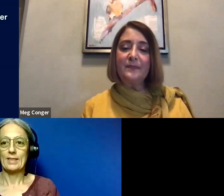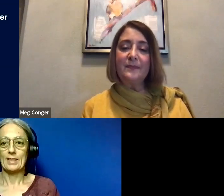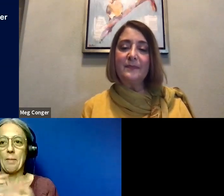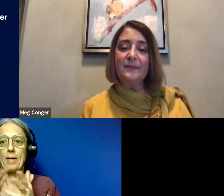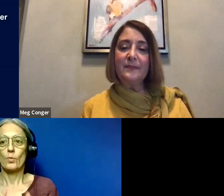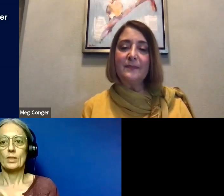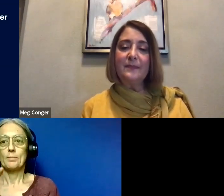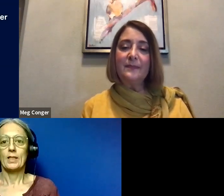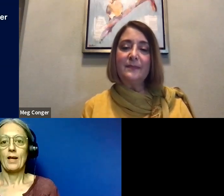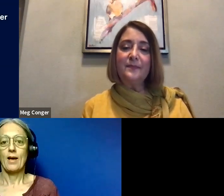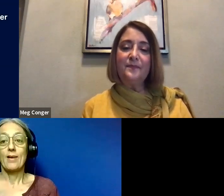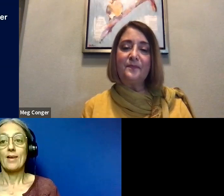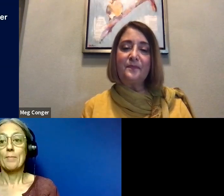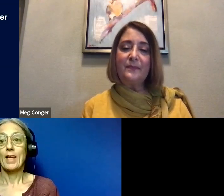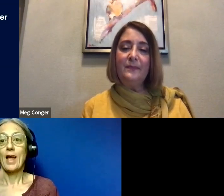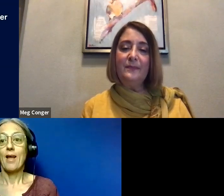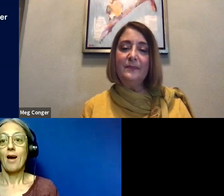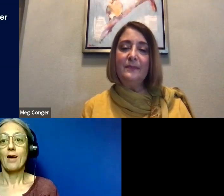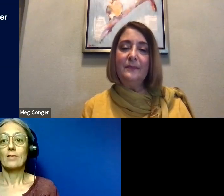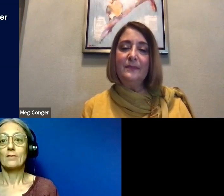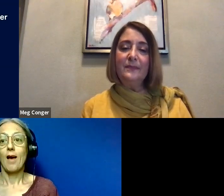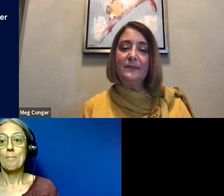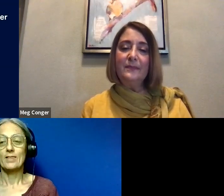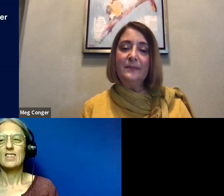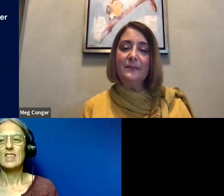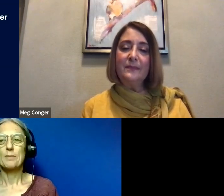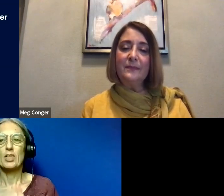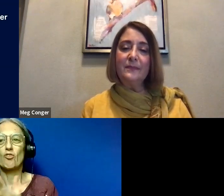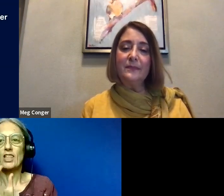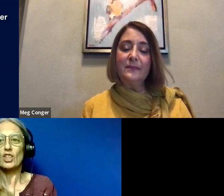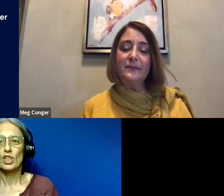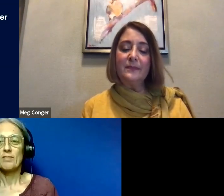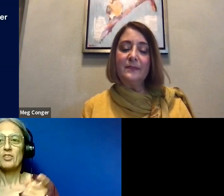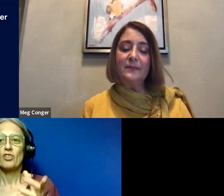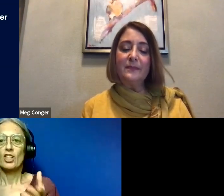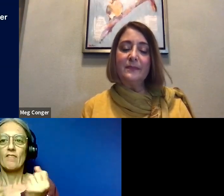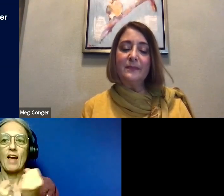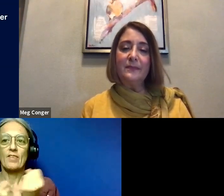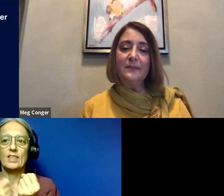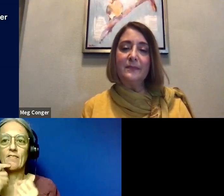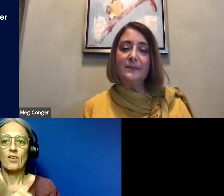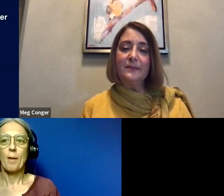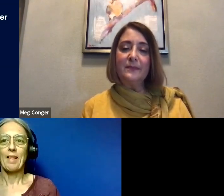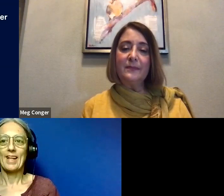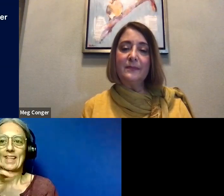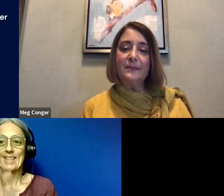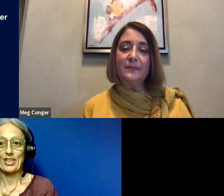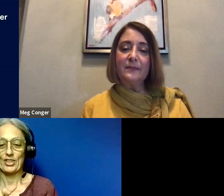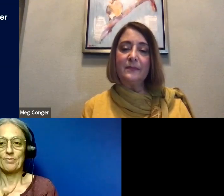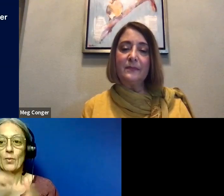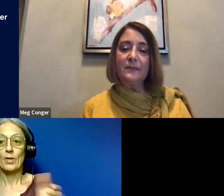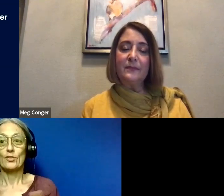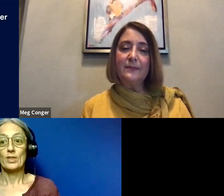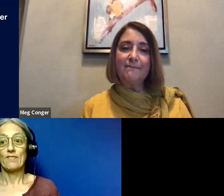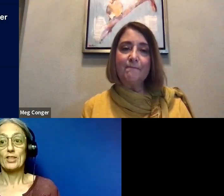Katie Hunt-Thomas. I am the Disability Rights Attorney and Director of Advocacy for the Ability Center. I'm going to be introducing our speaker